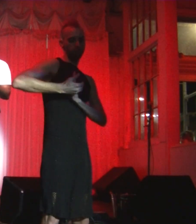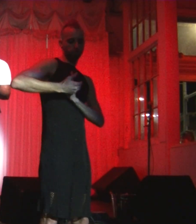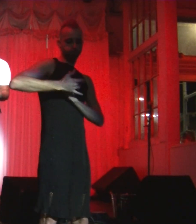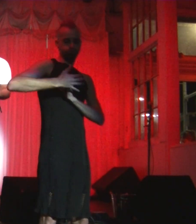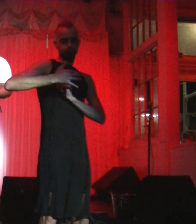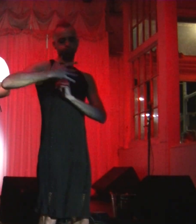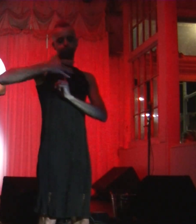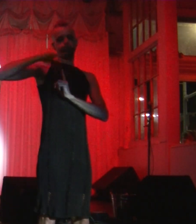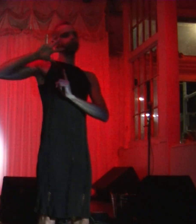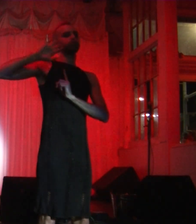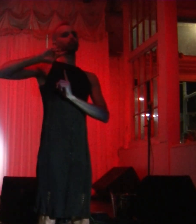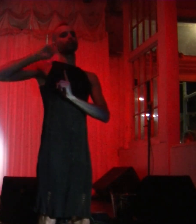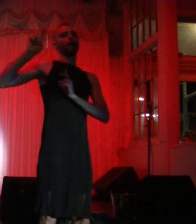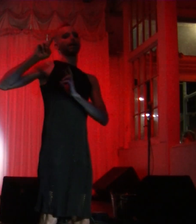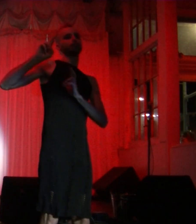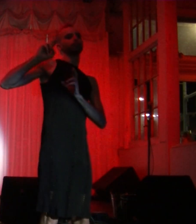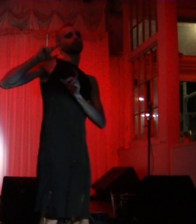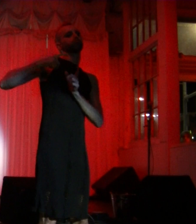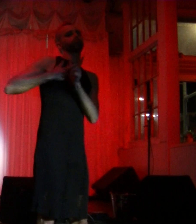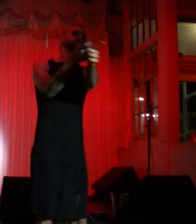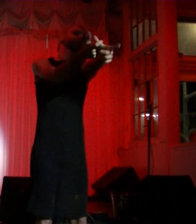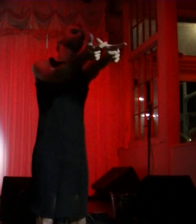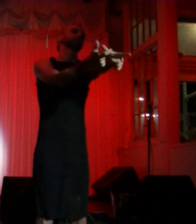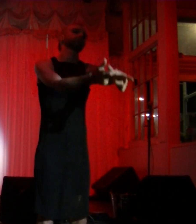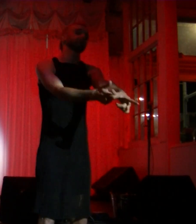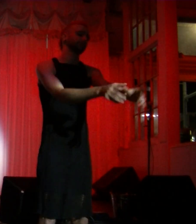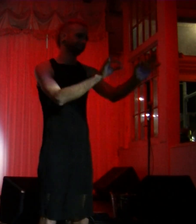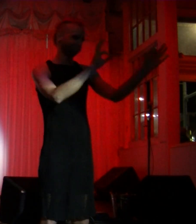to run. Thank you.